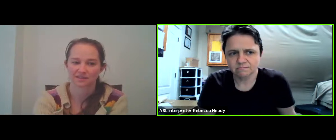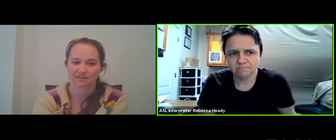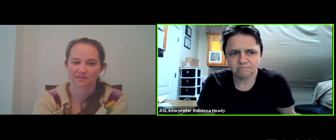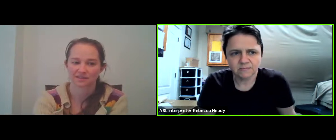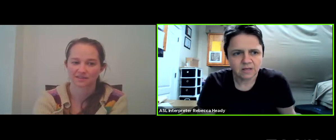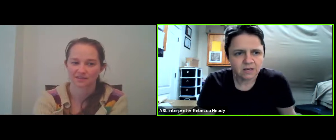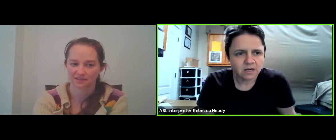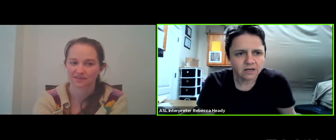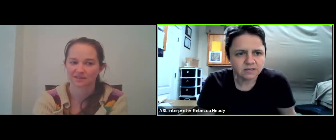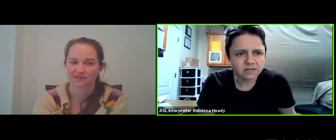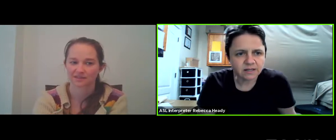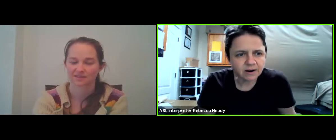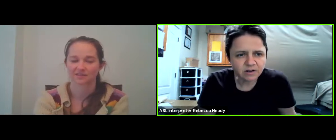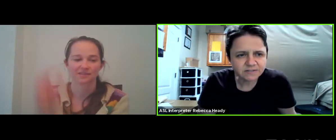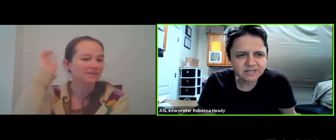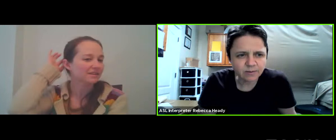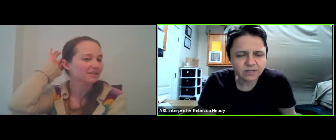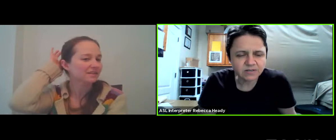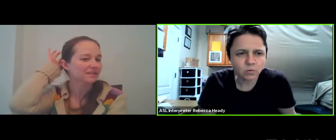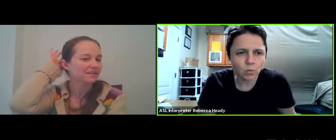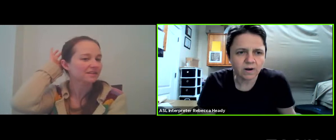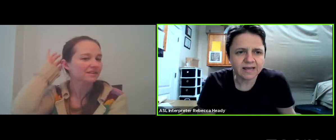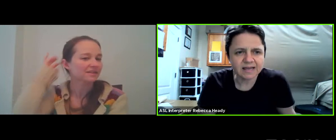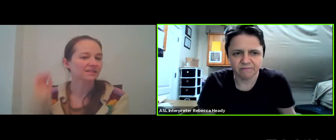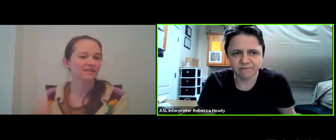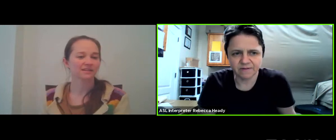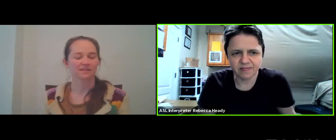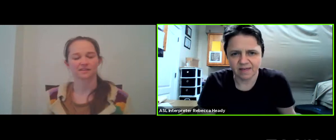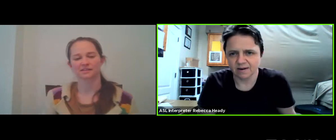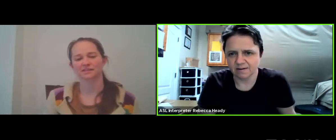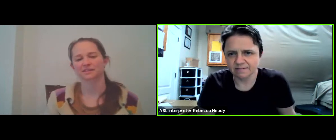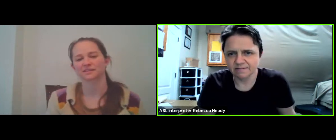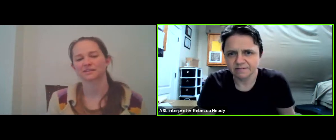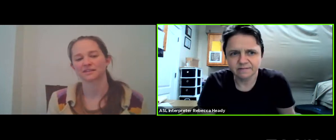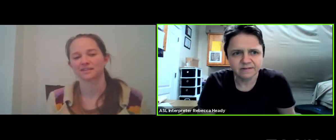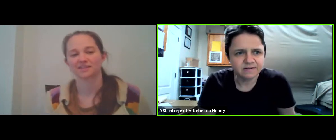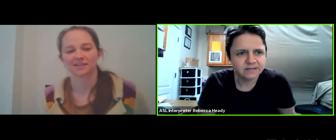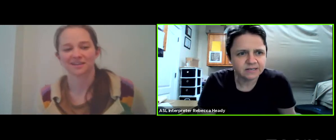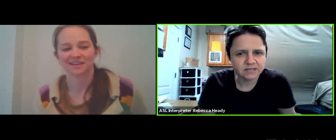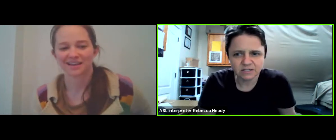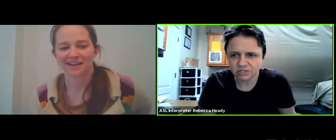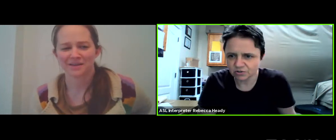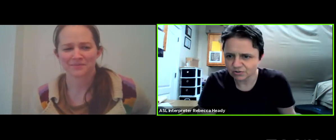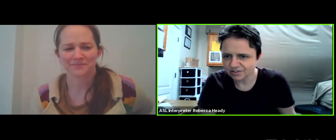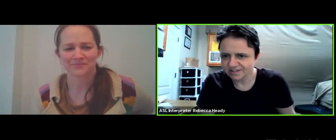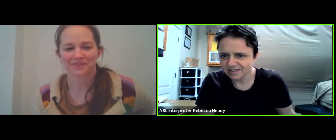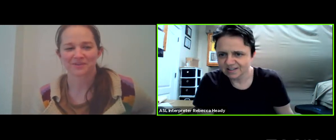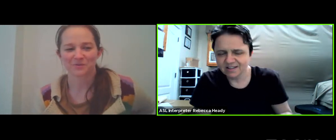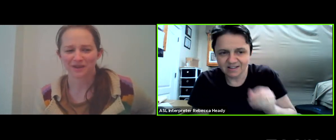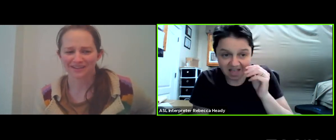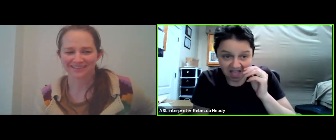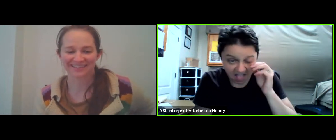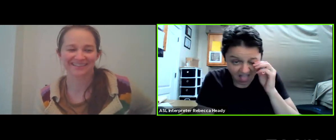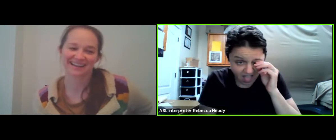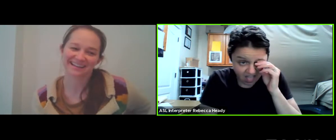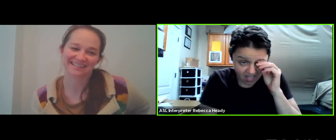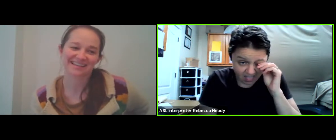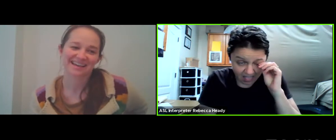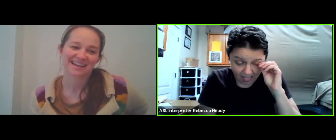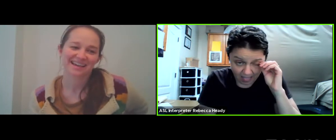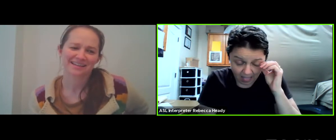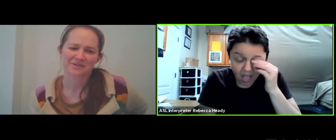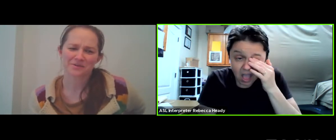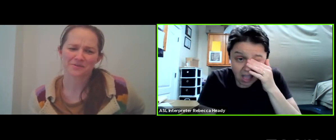question, a declarative statement, or an if then condition? Well, I